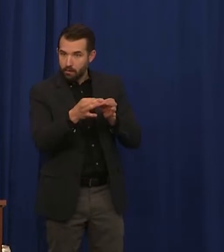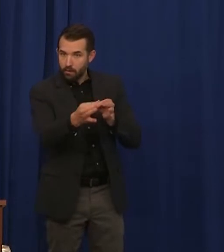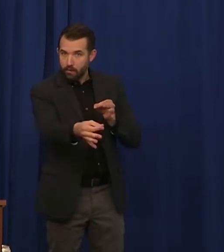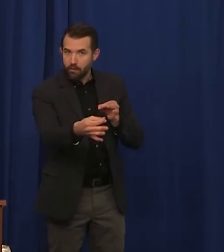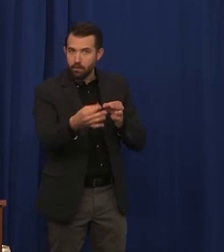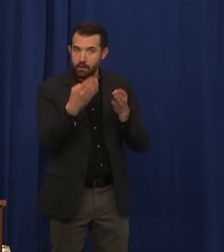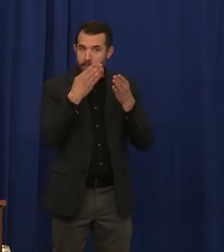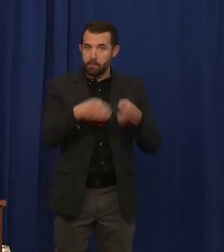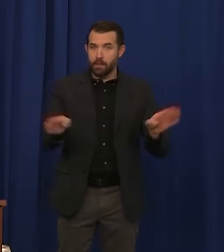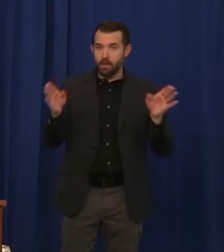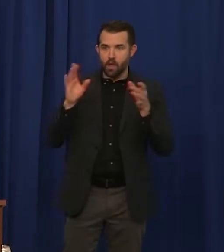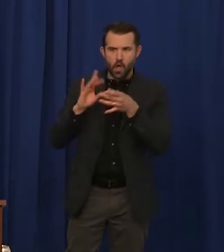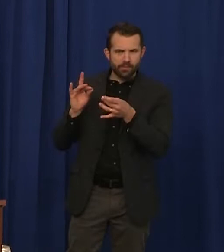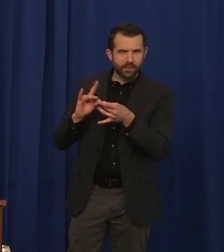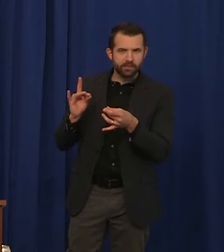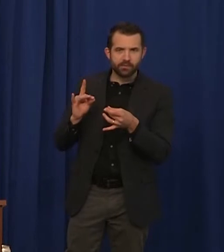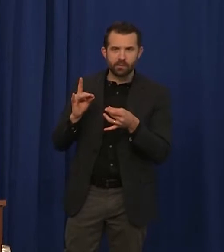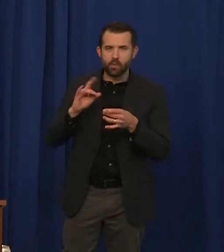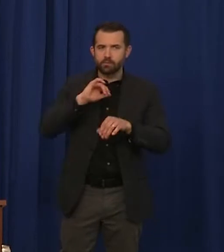schedule?